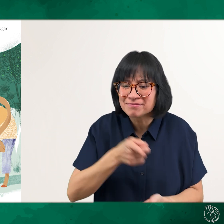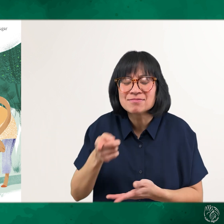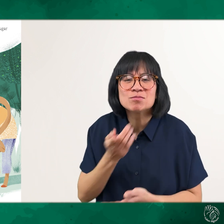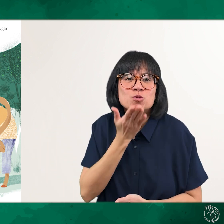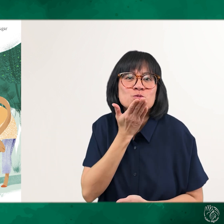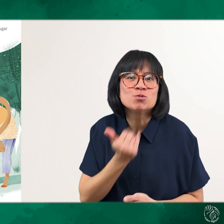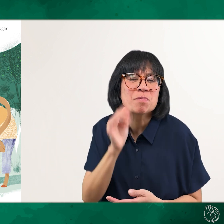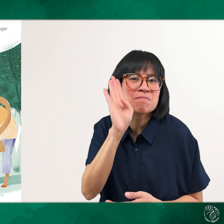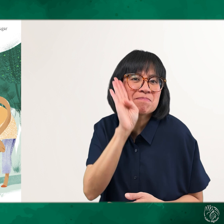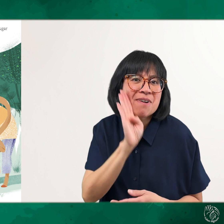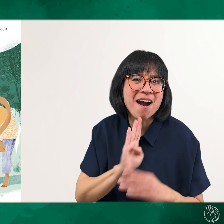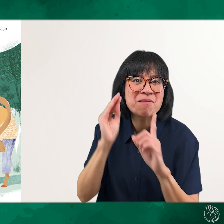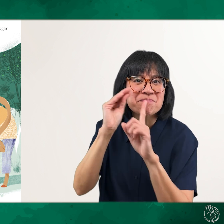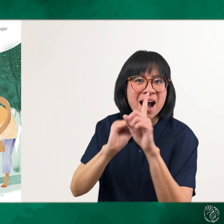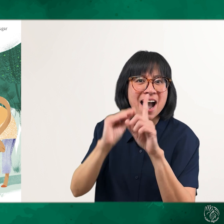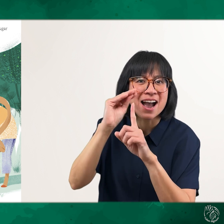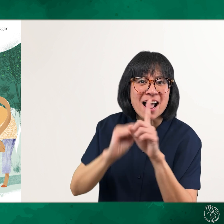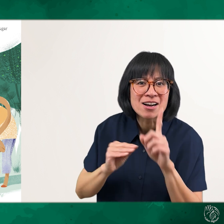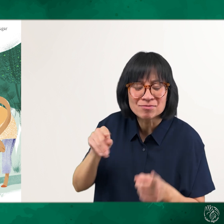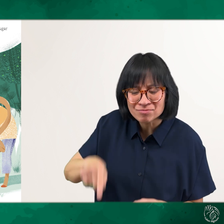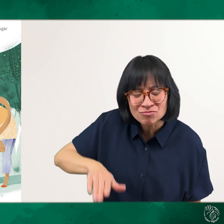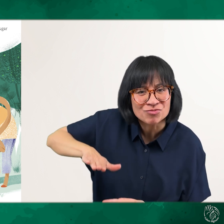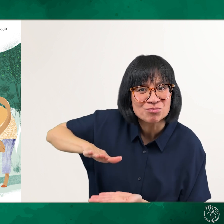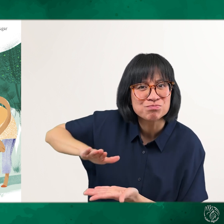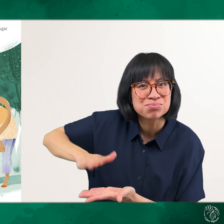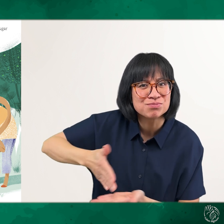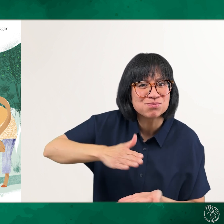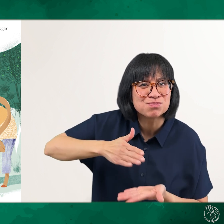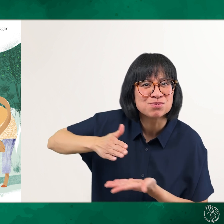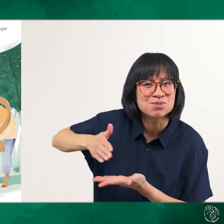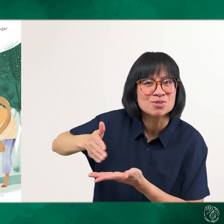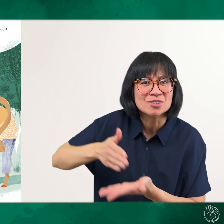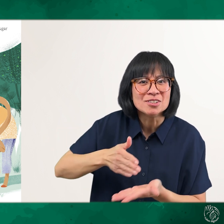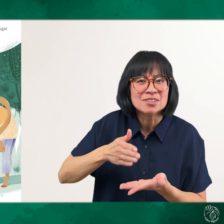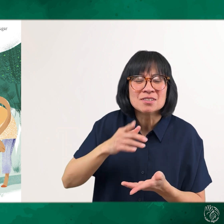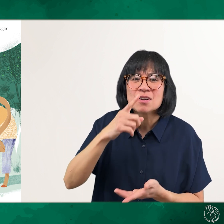and brown sugar bananas grilling on a balmy evening.